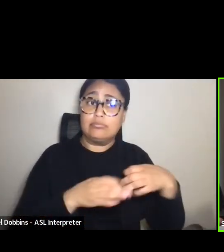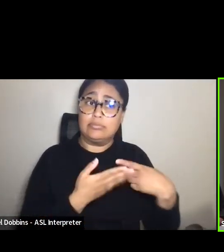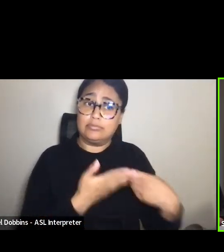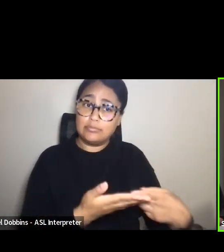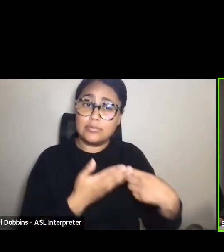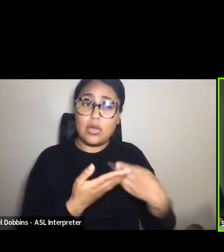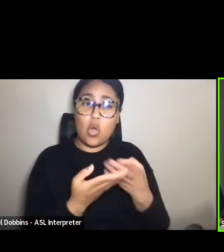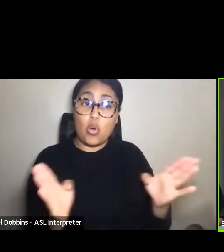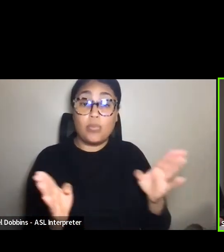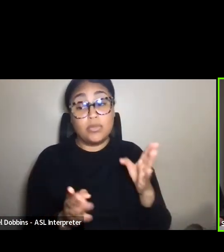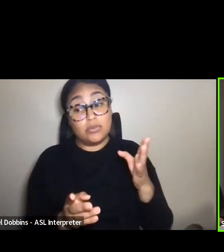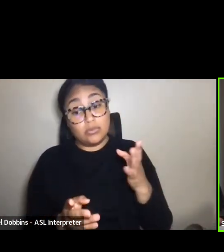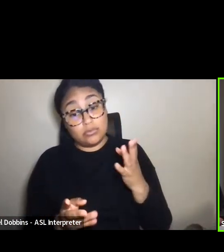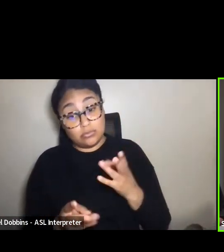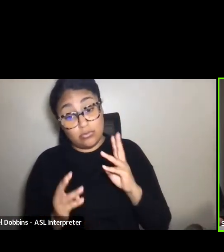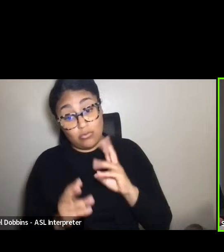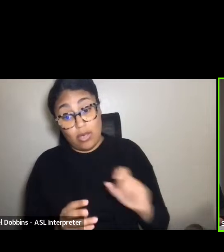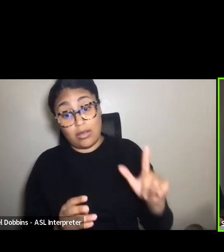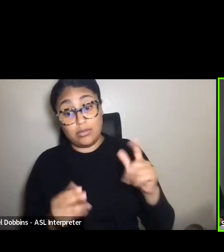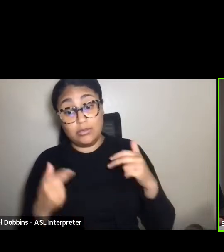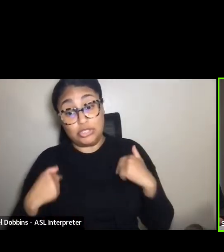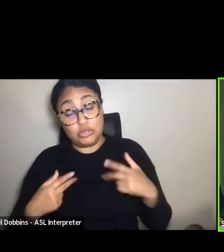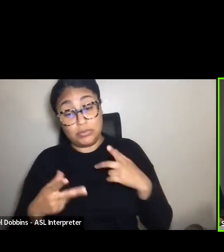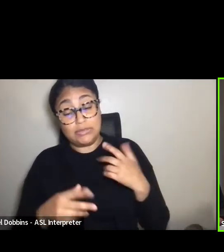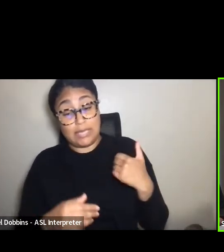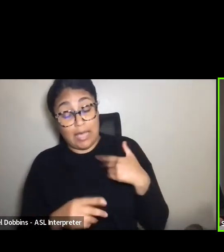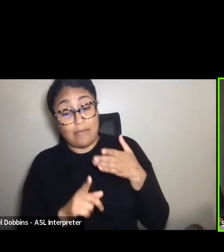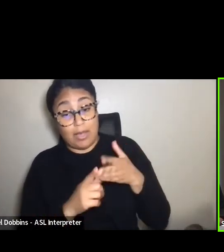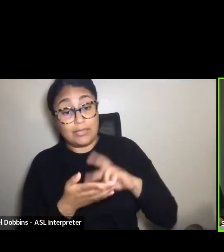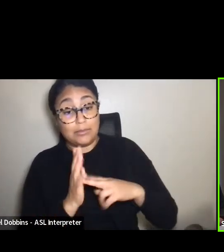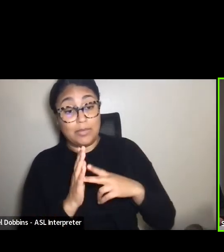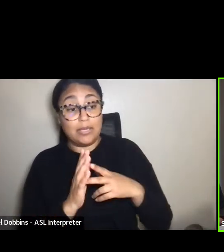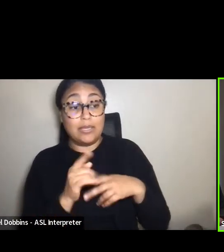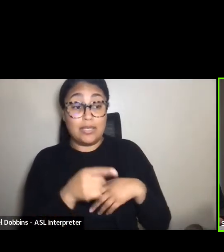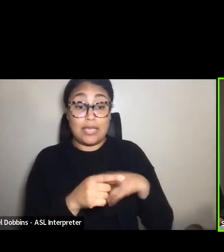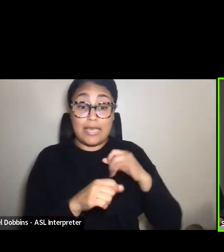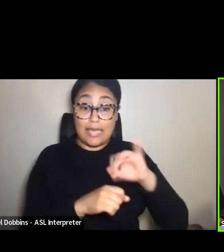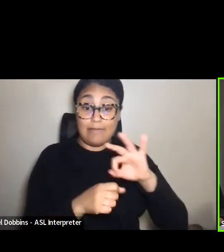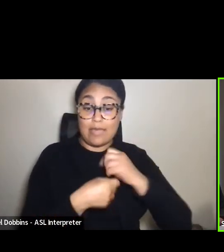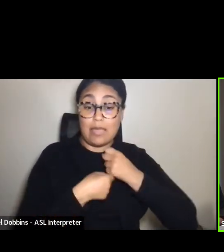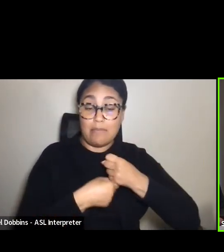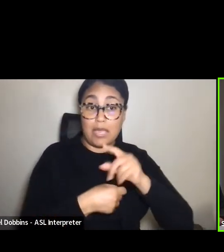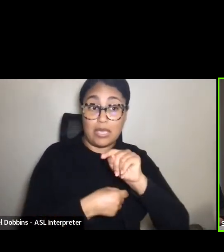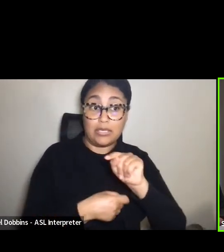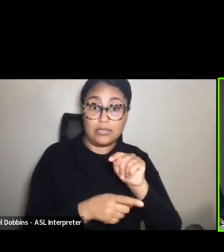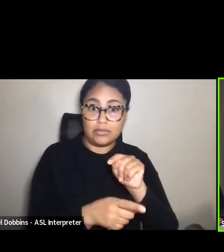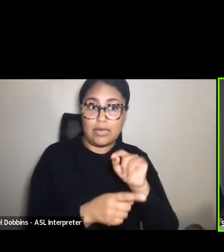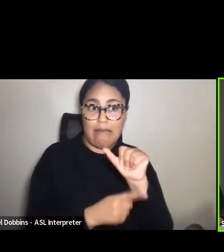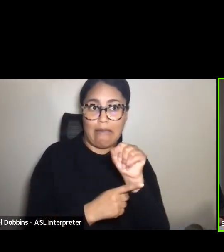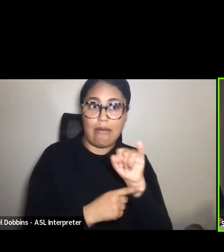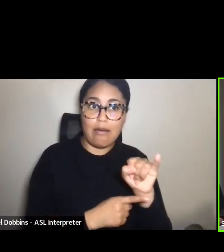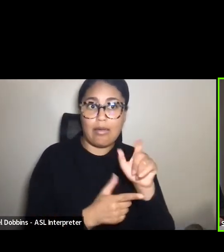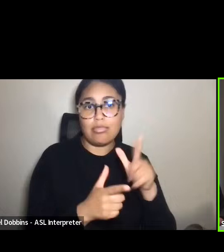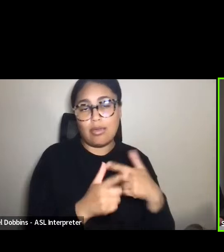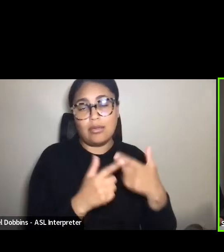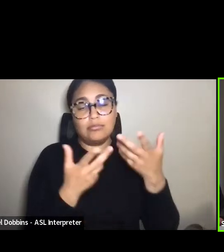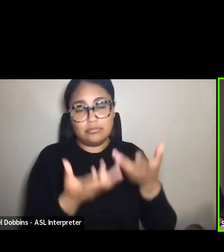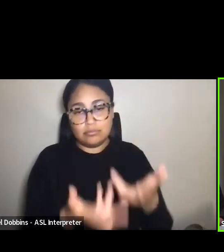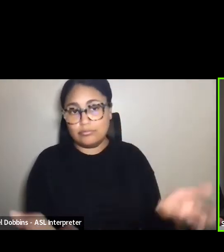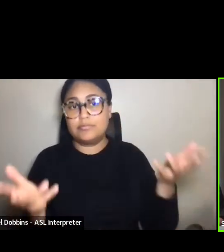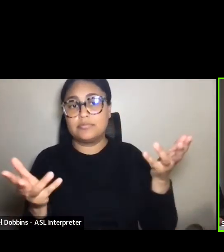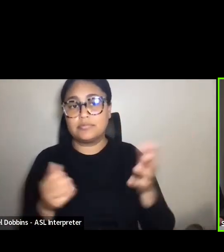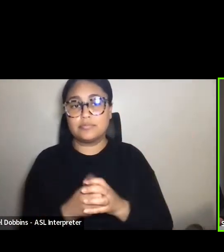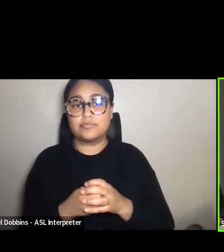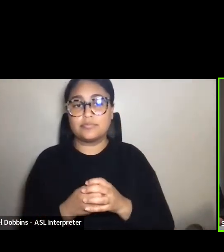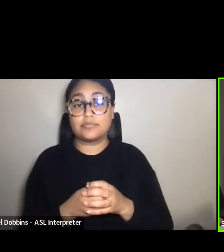could have on their own. But really it's been the conversation. I don't know if you all know this, but I started out as a